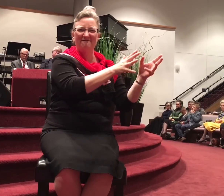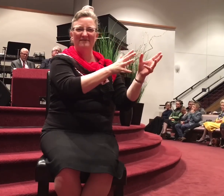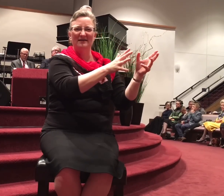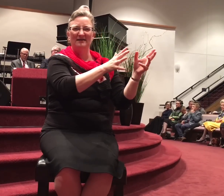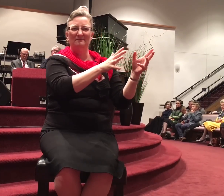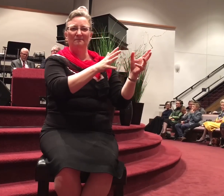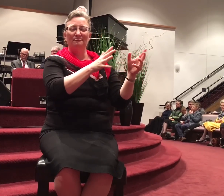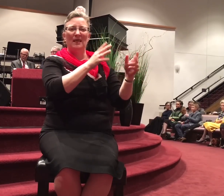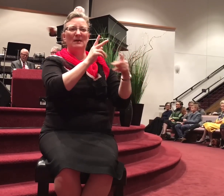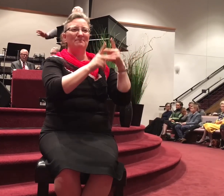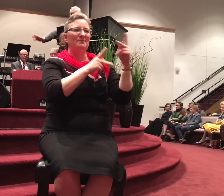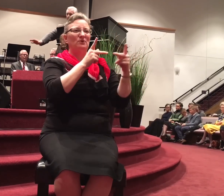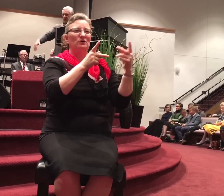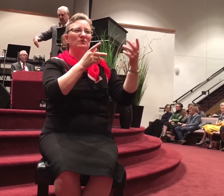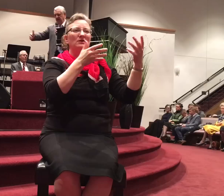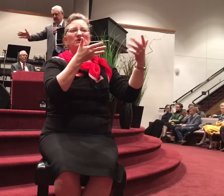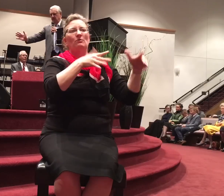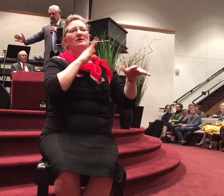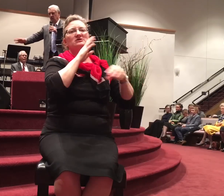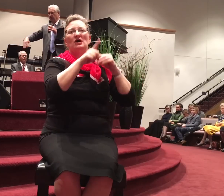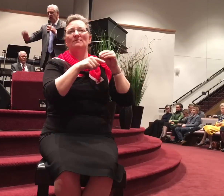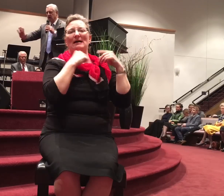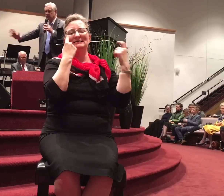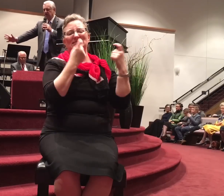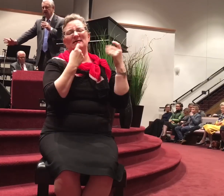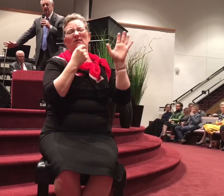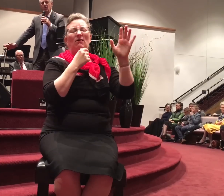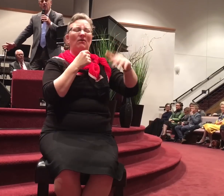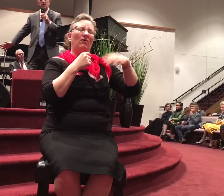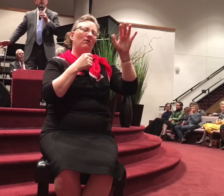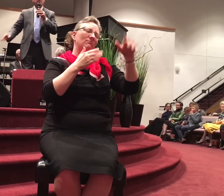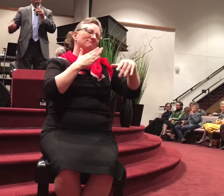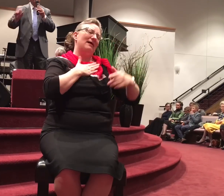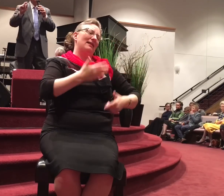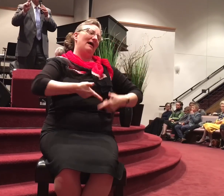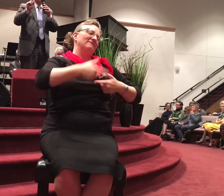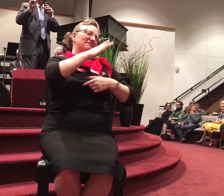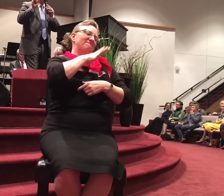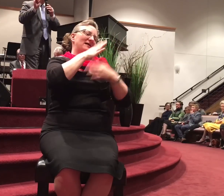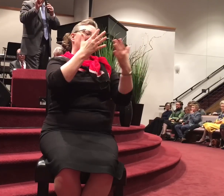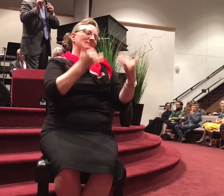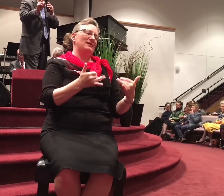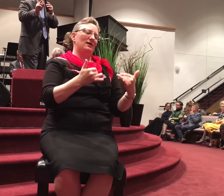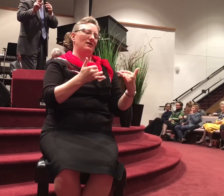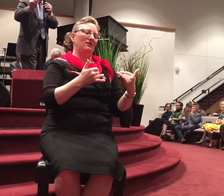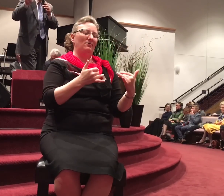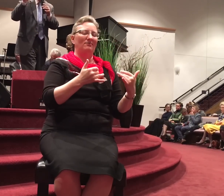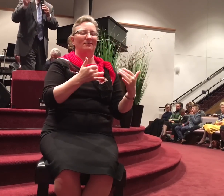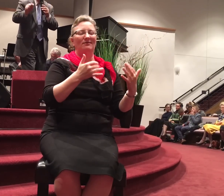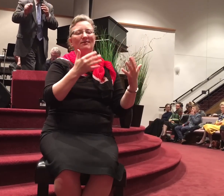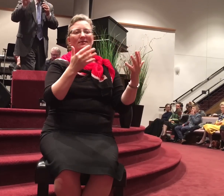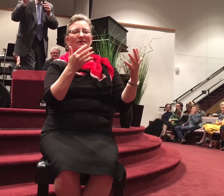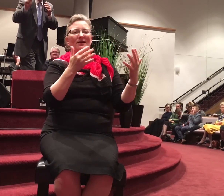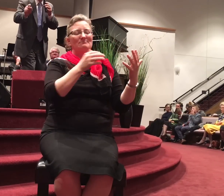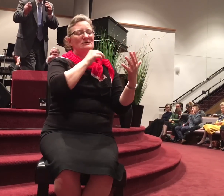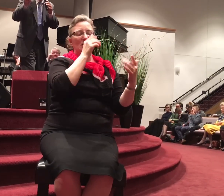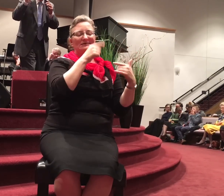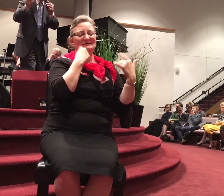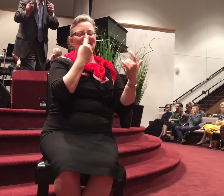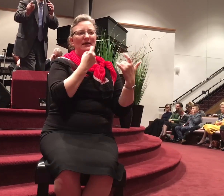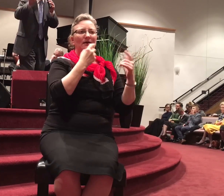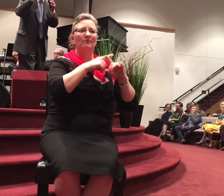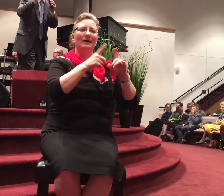existence of sin. They can say the things that they're doing aren't sin anymore, but I want you to know, sin